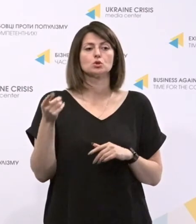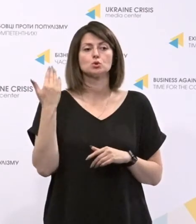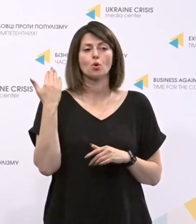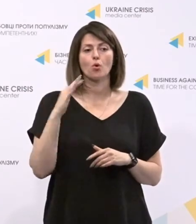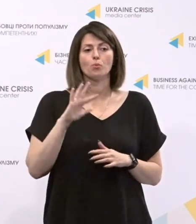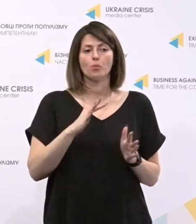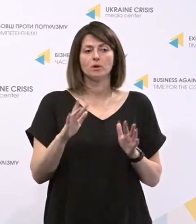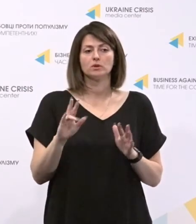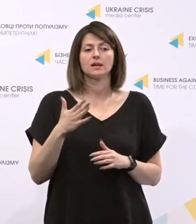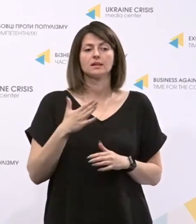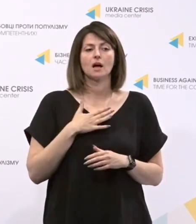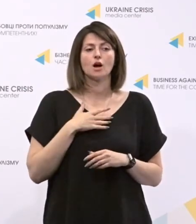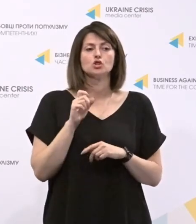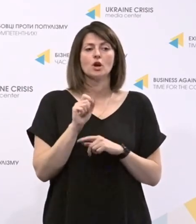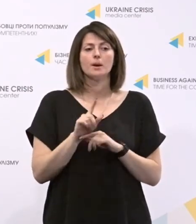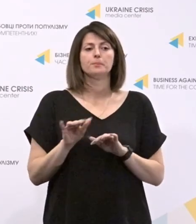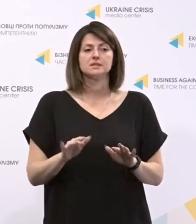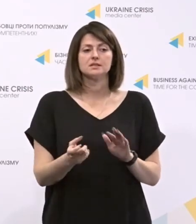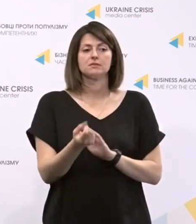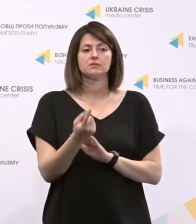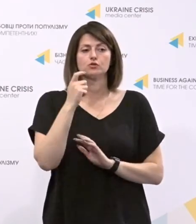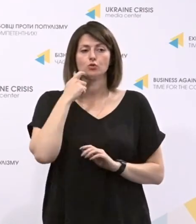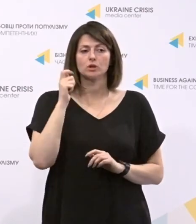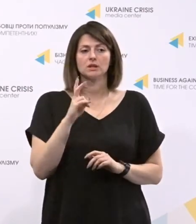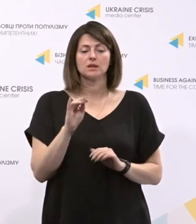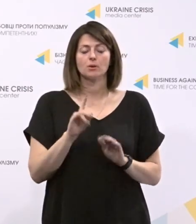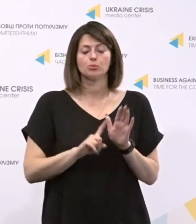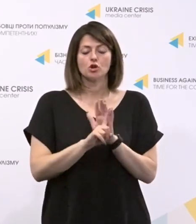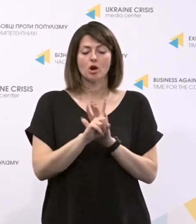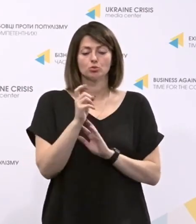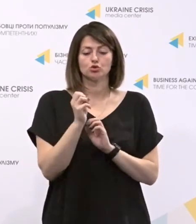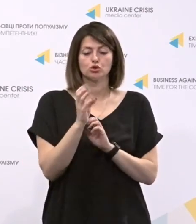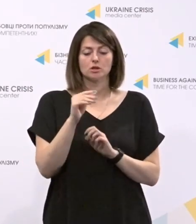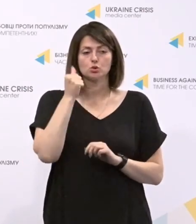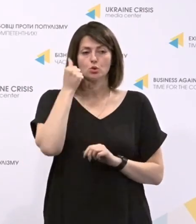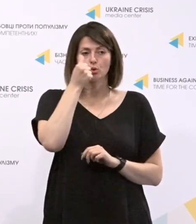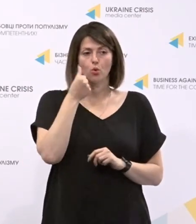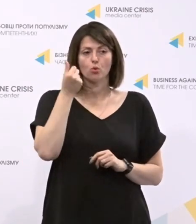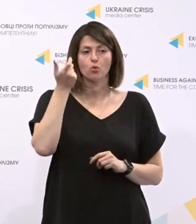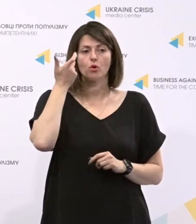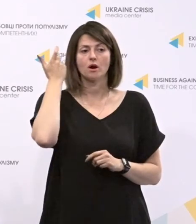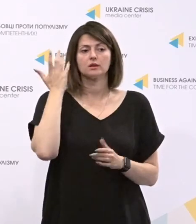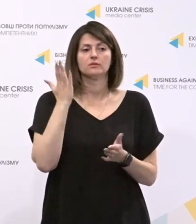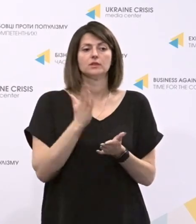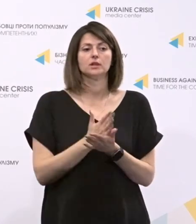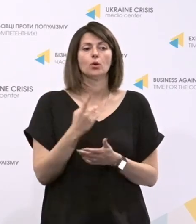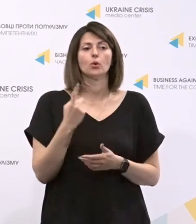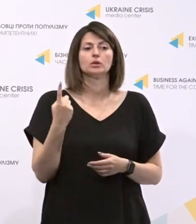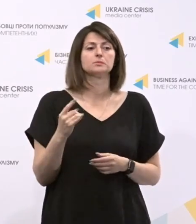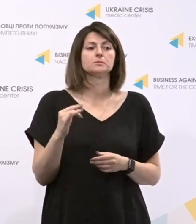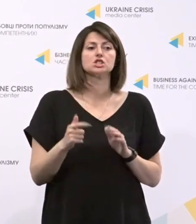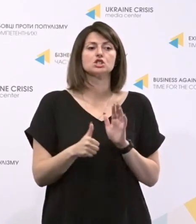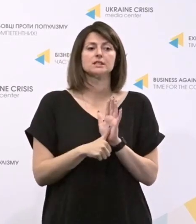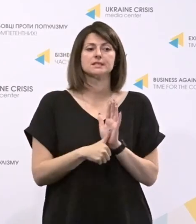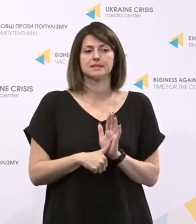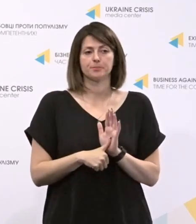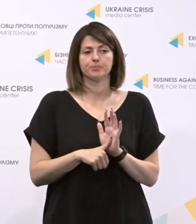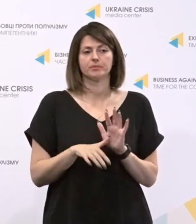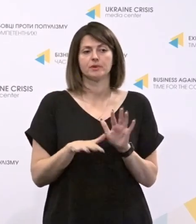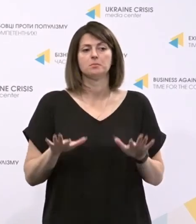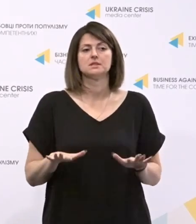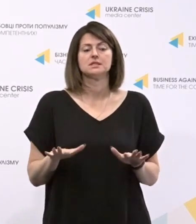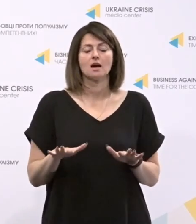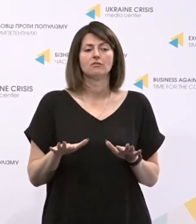early 2014. Kharkiv is one of the 6 field offices, in addition to Kiev, that we have